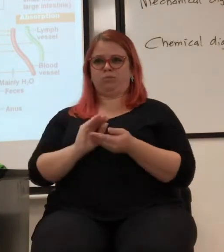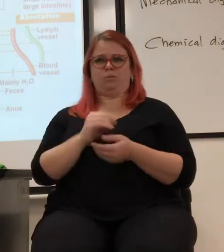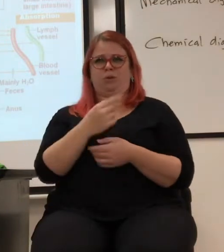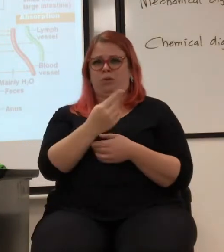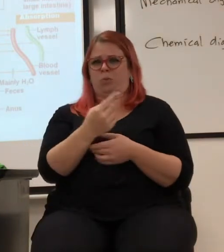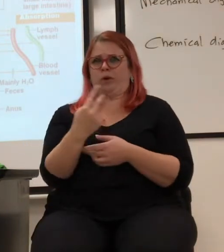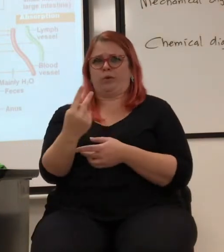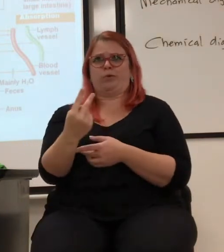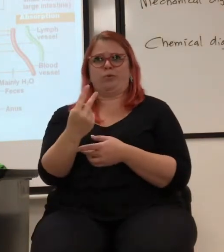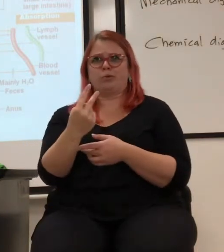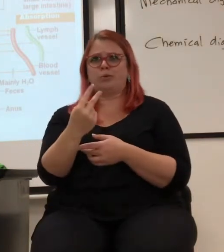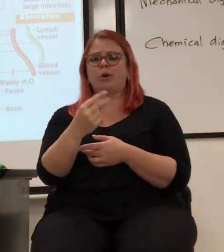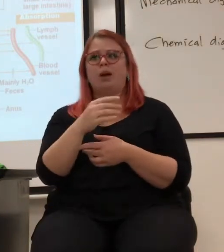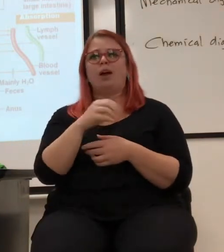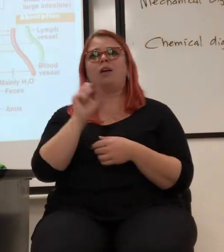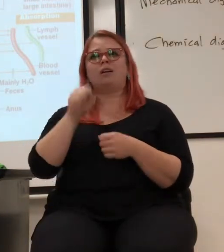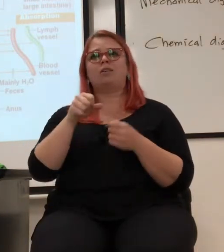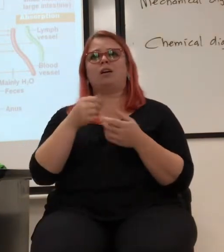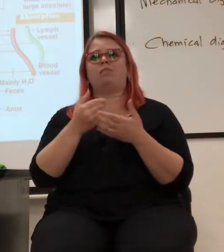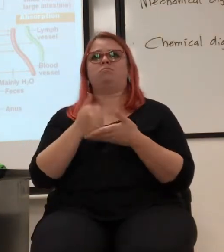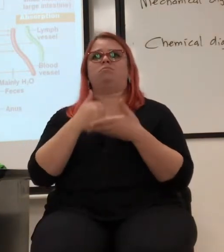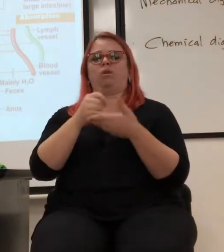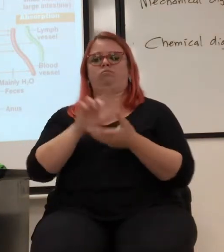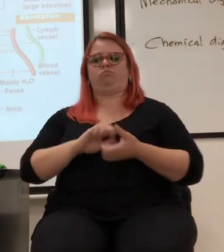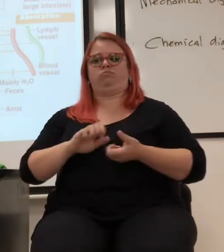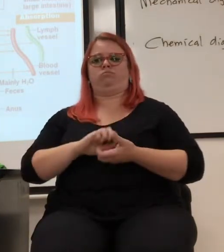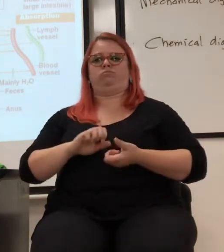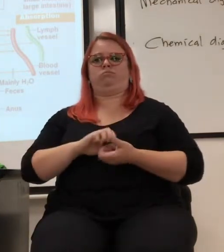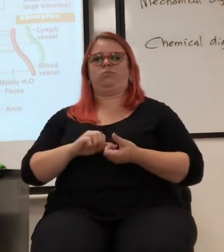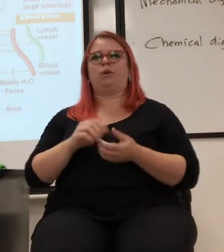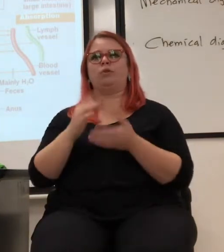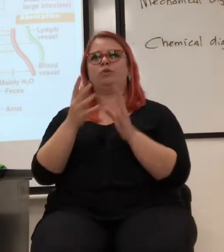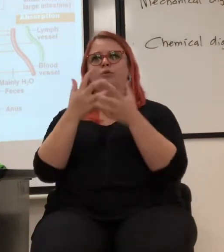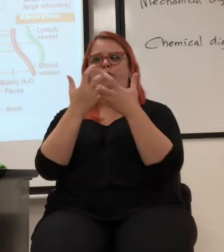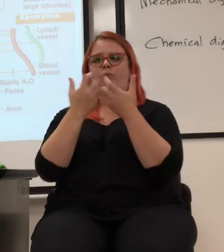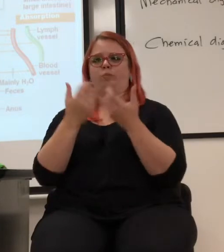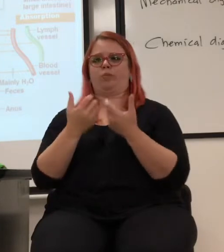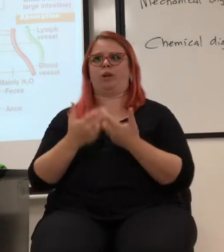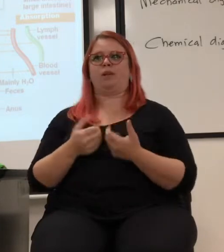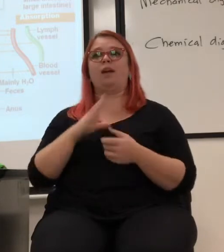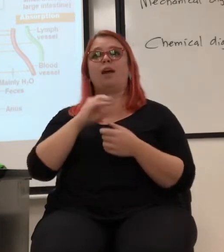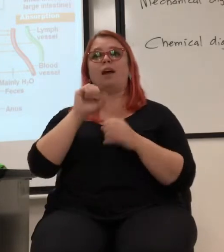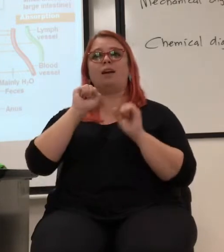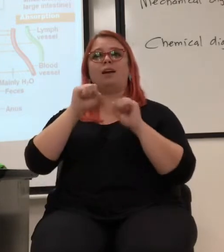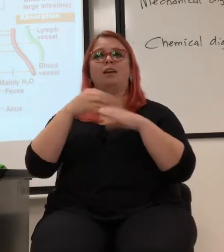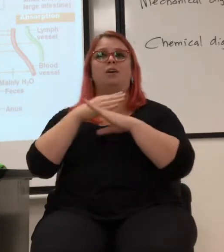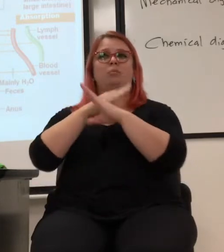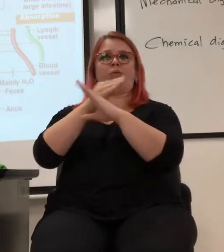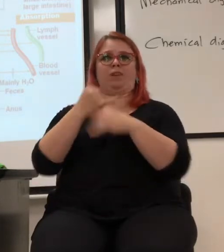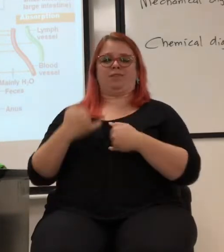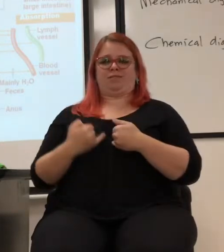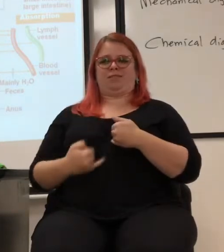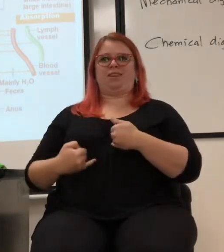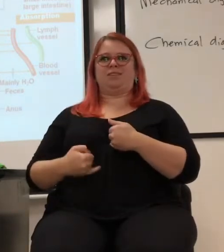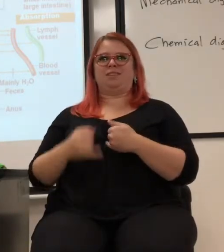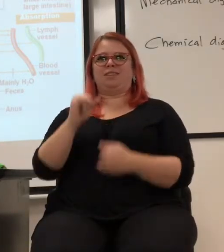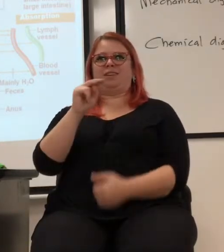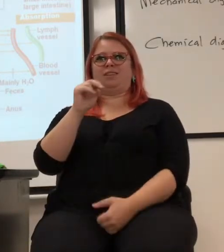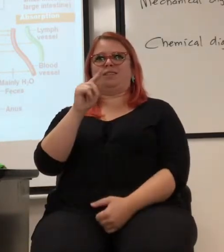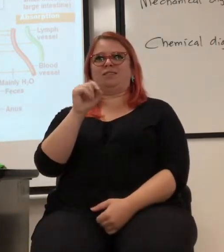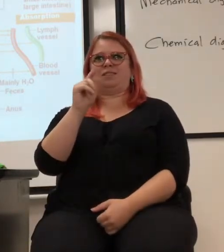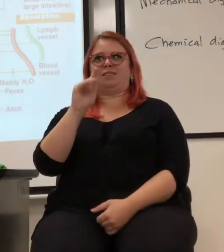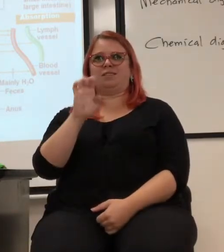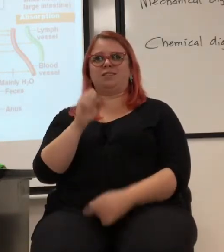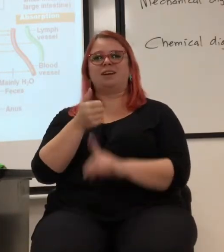chemically, and it also helps prevent your intestine from becoming infected by bacteria. It's a nice chemical